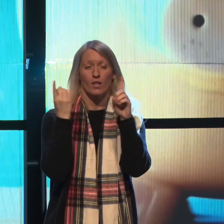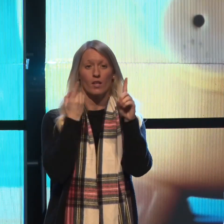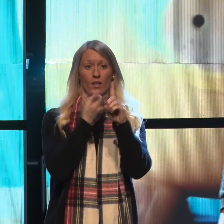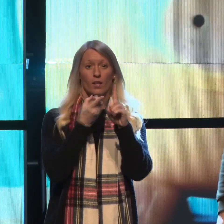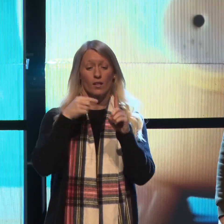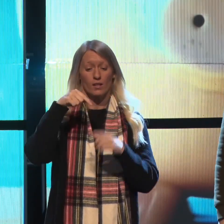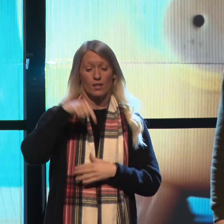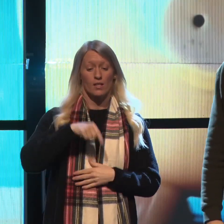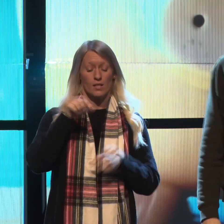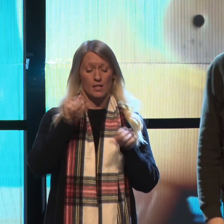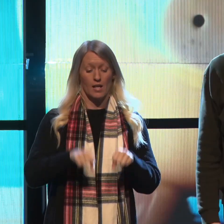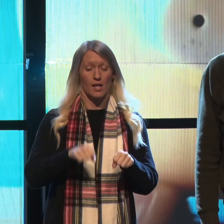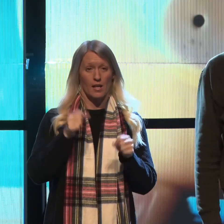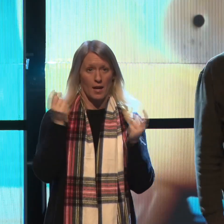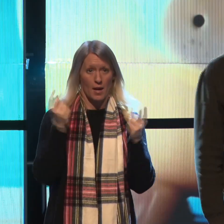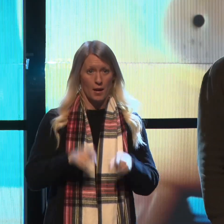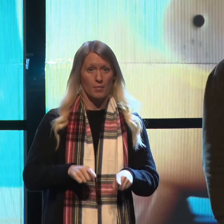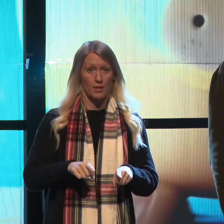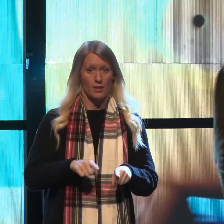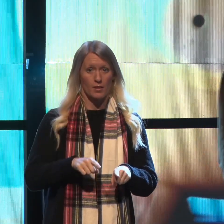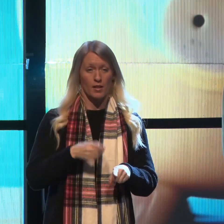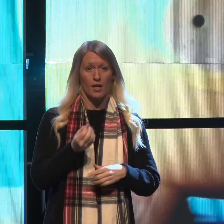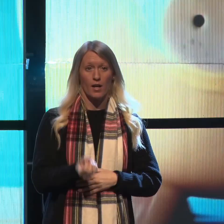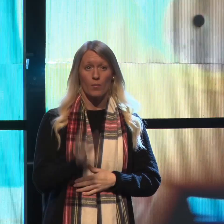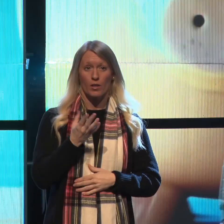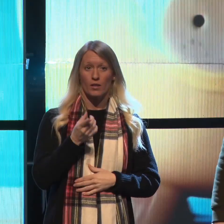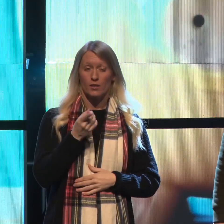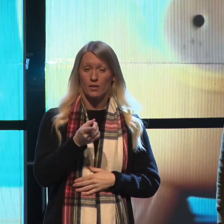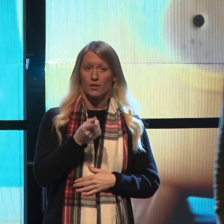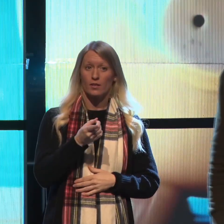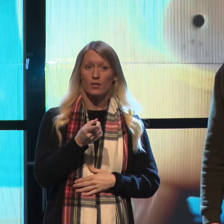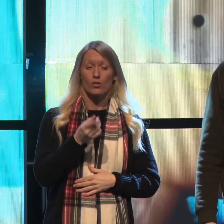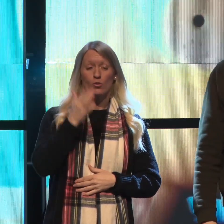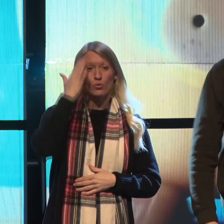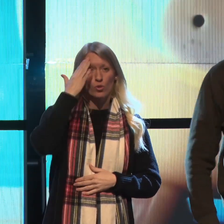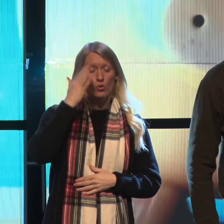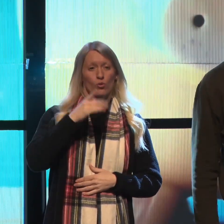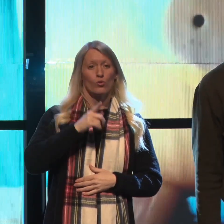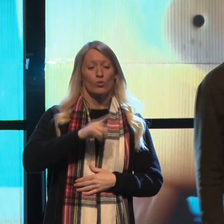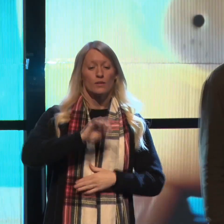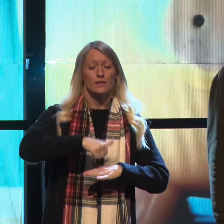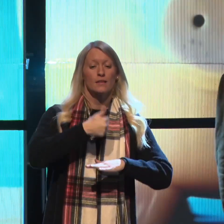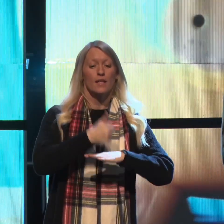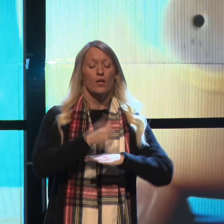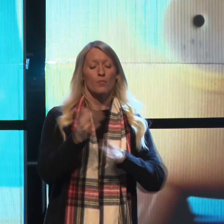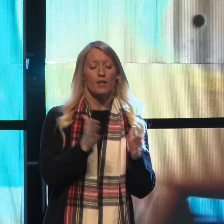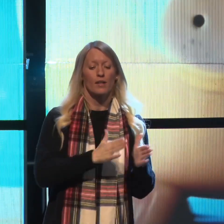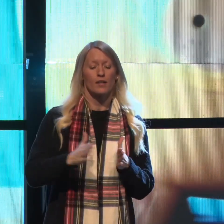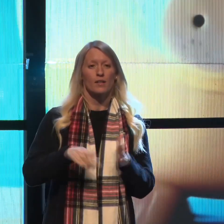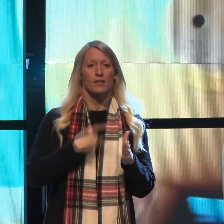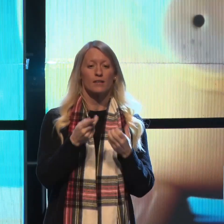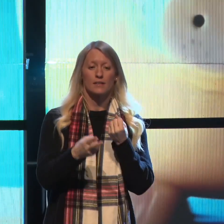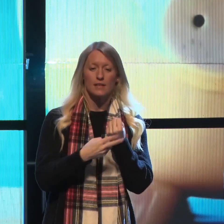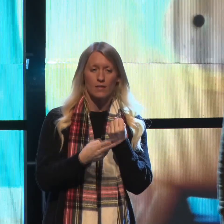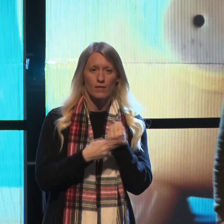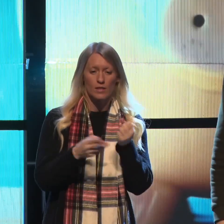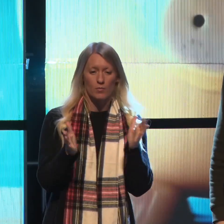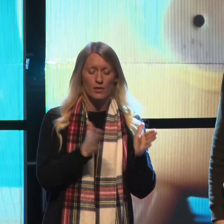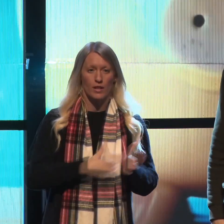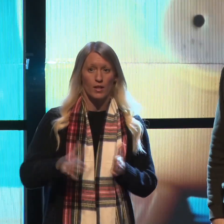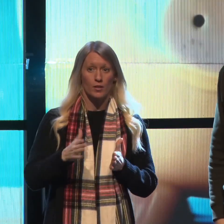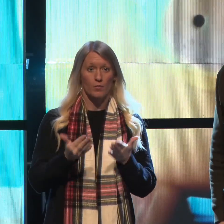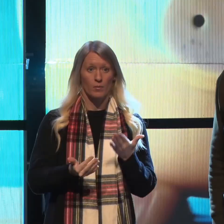How many of y'all know that if you set up a savings plan and you were to, from the moment you like got your very first job, that you said, hey, I'm going to